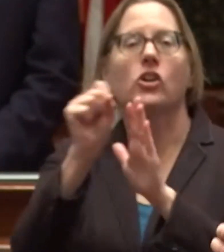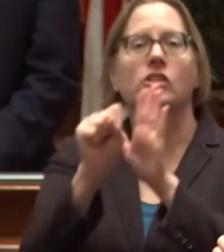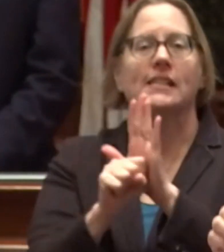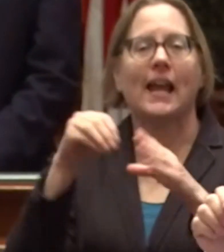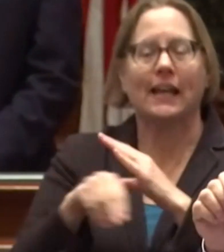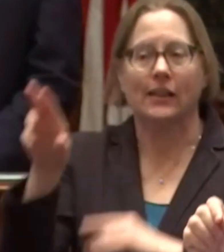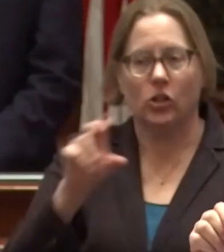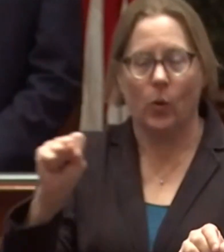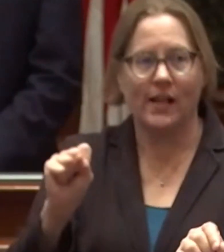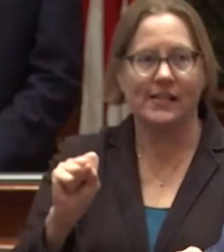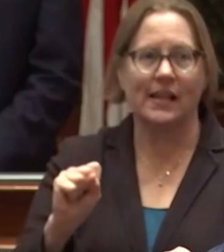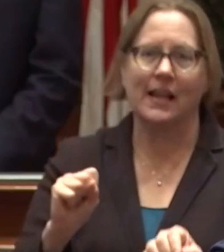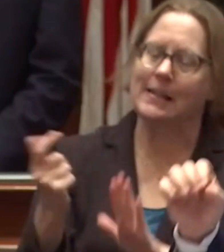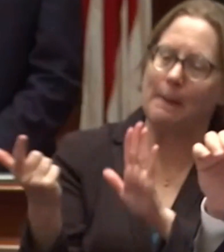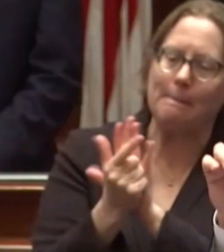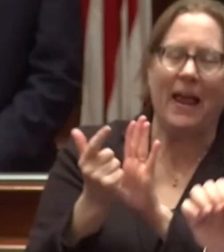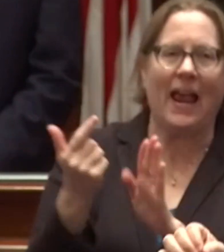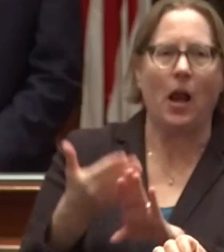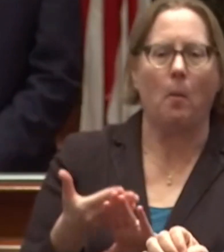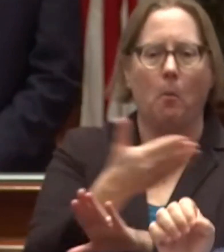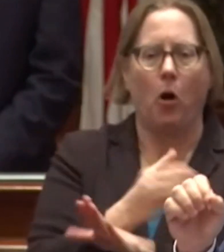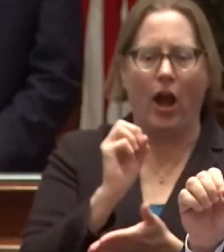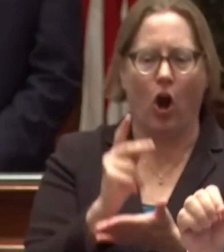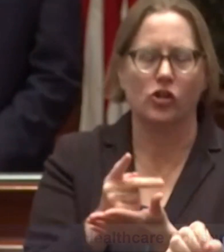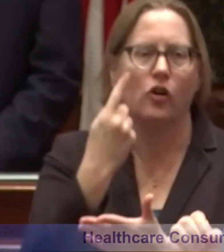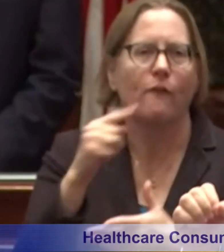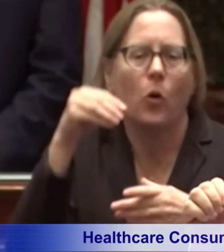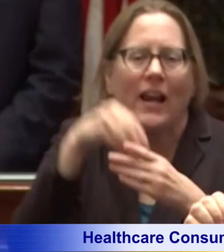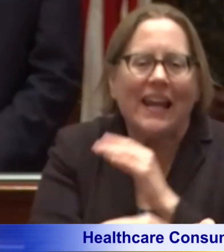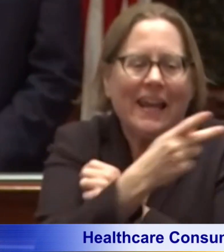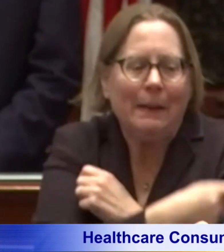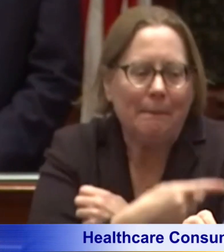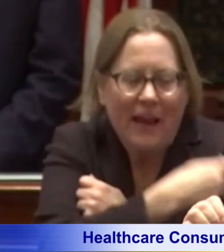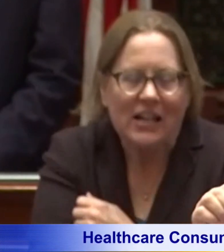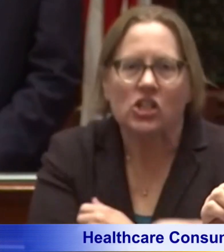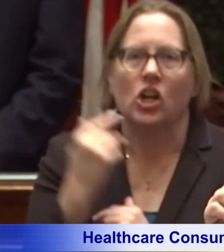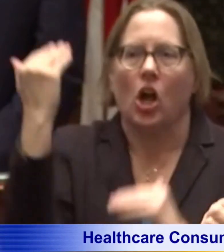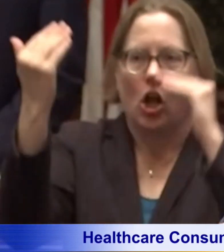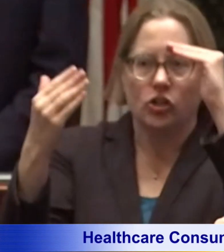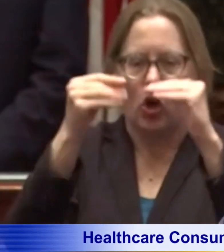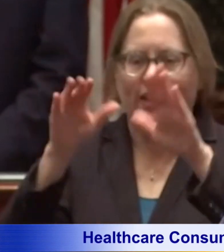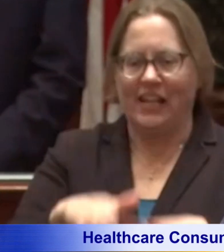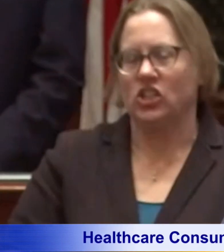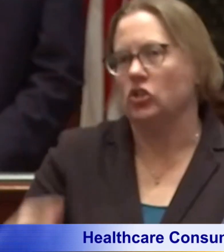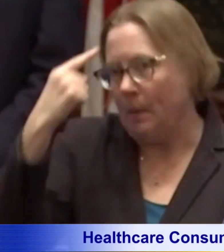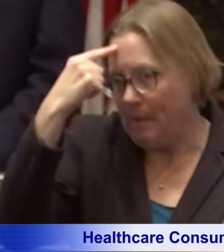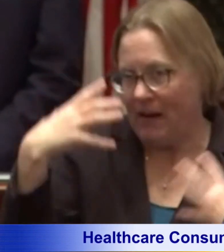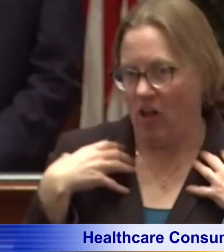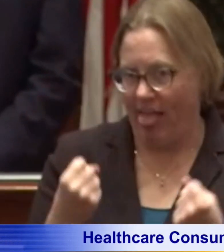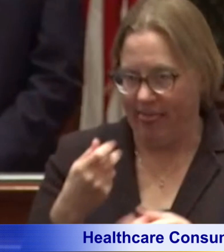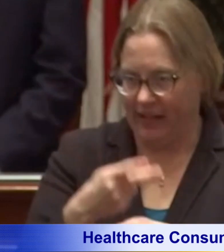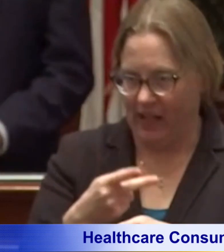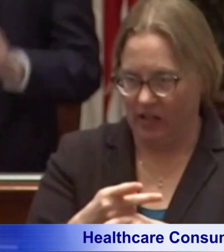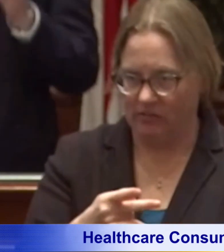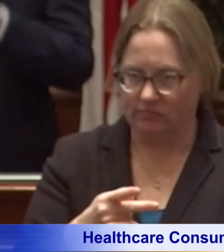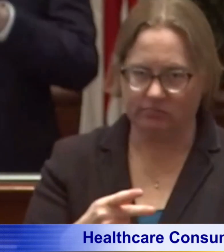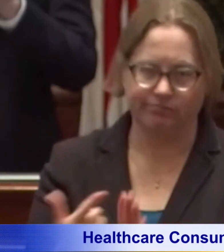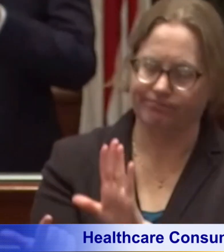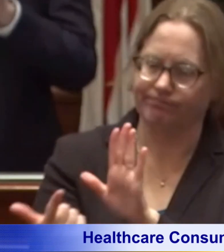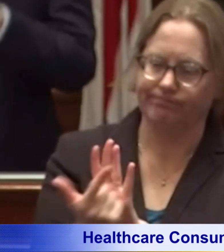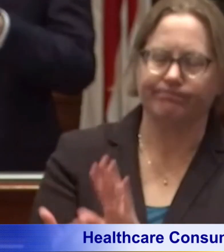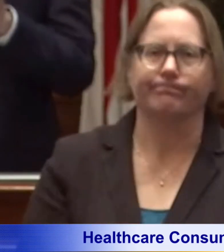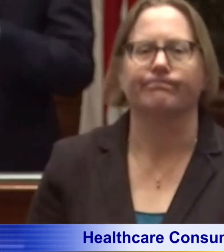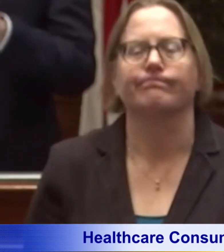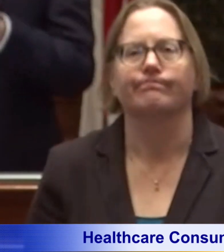nation to ban prior authorizations for inpatient adult and children's mental health care.